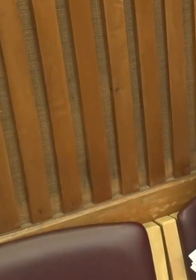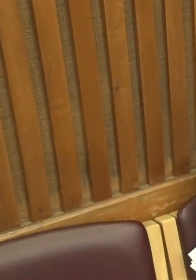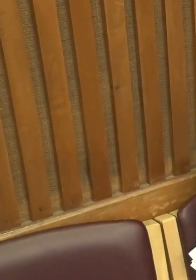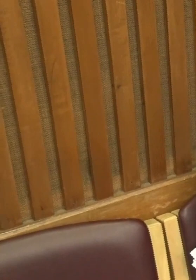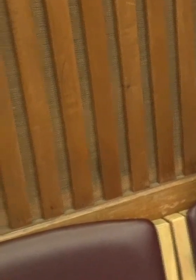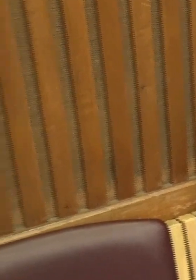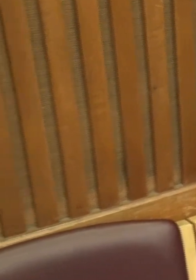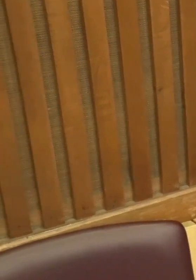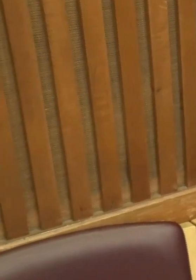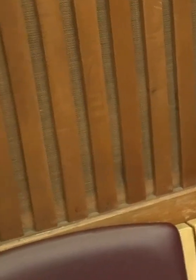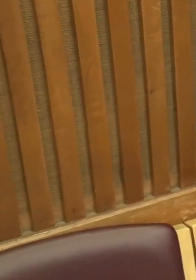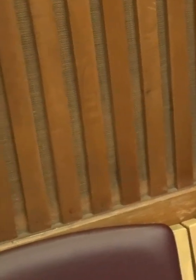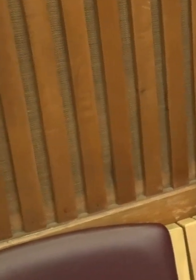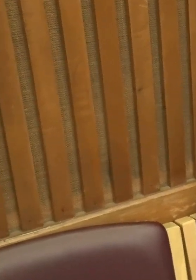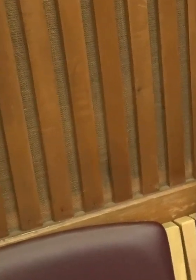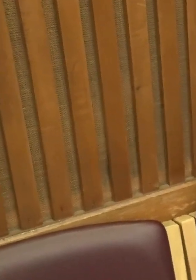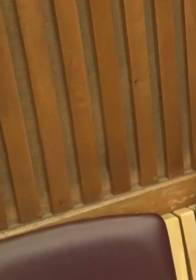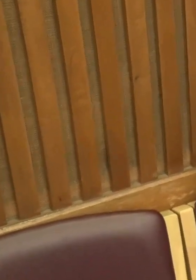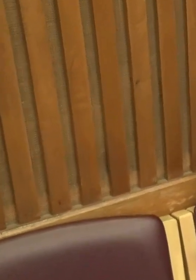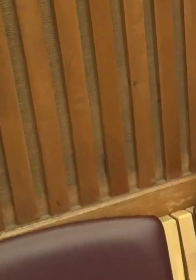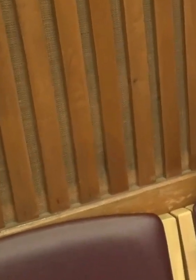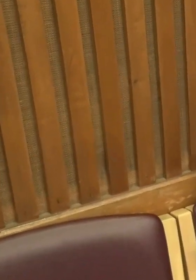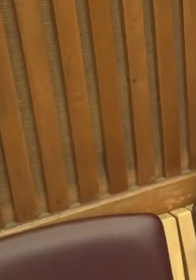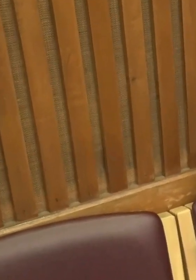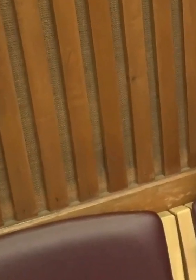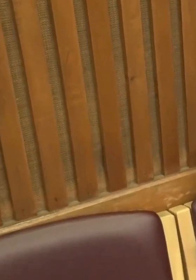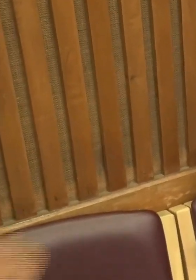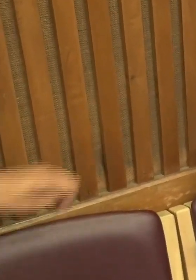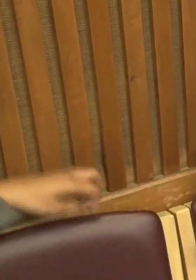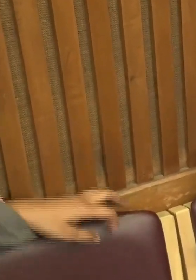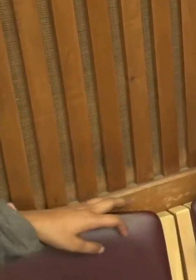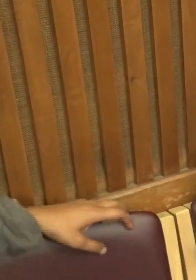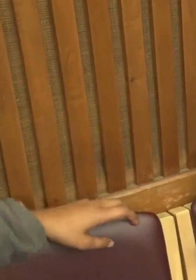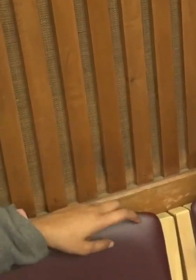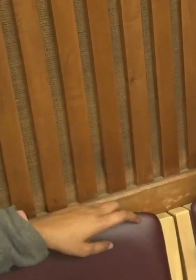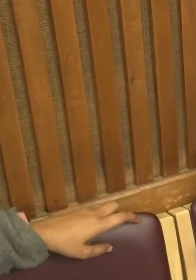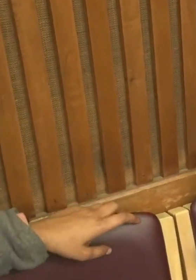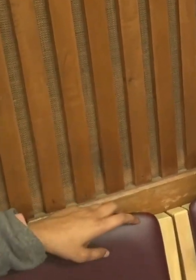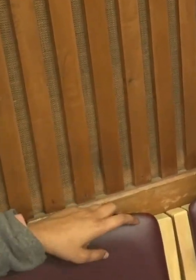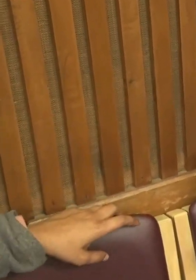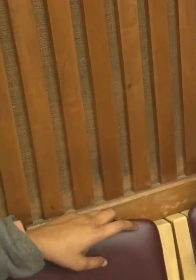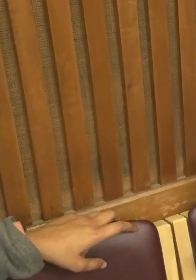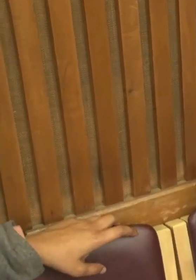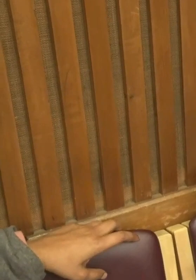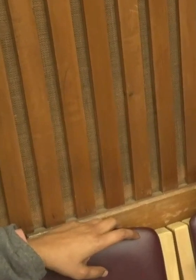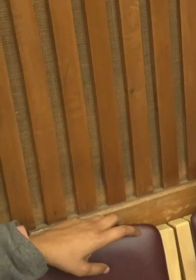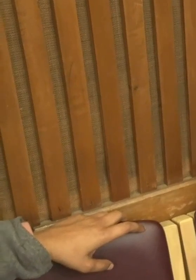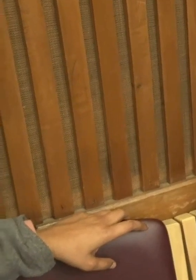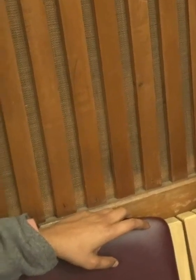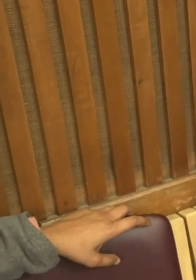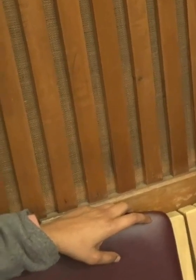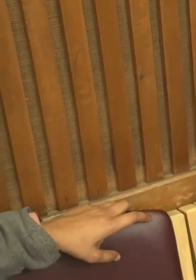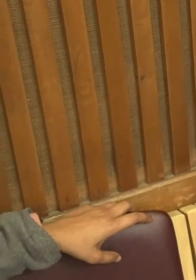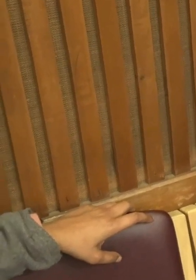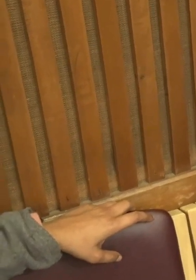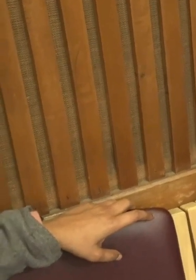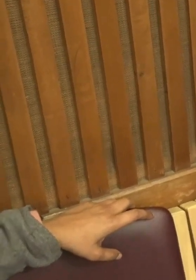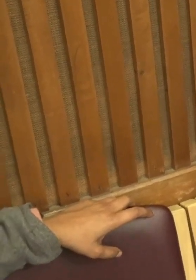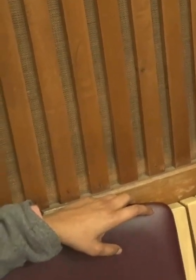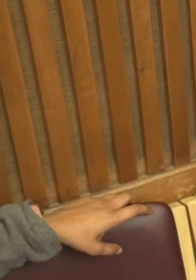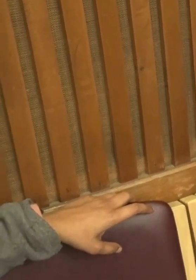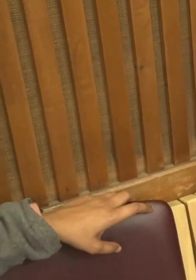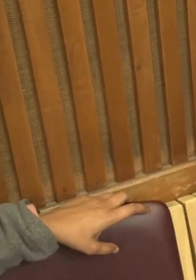there. Any law to protect them? And if at all speech to be considered as a language, what is the